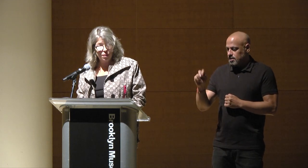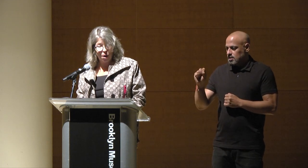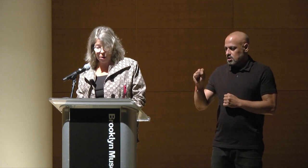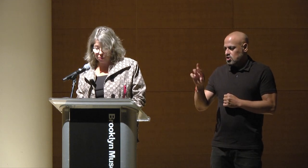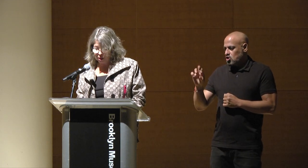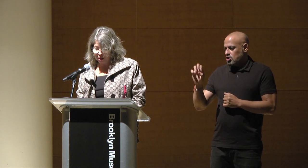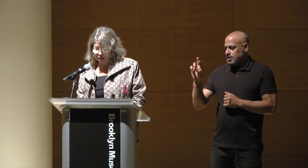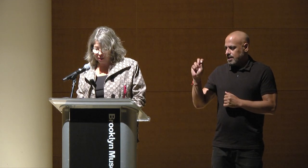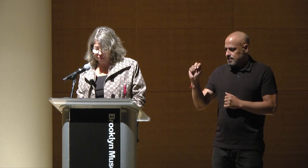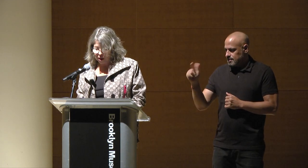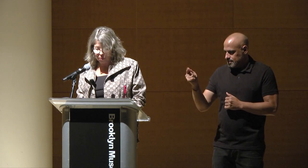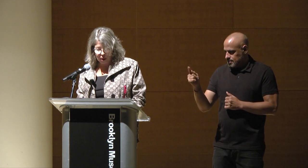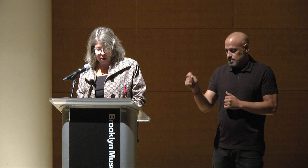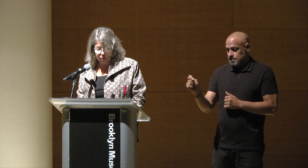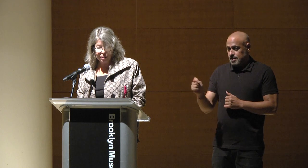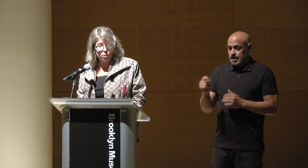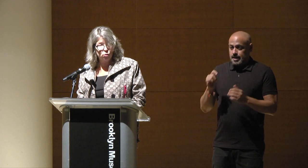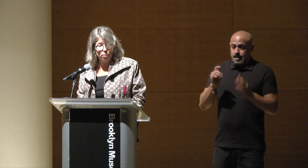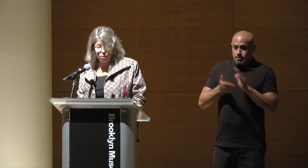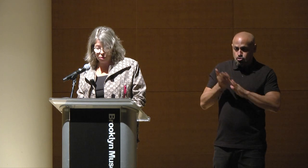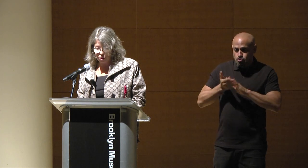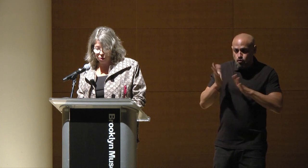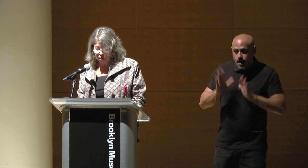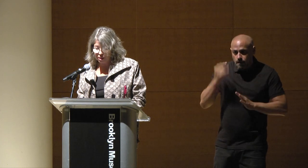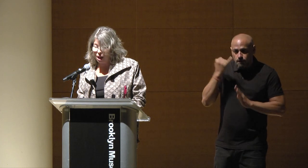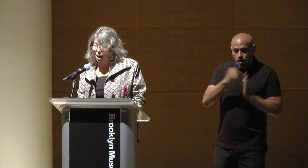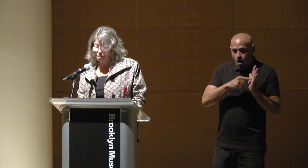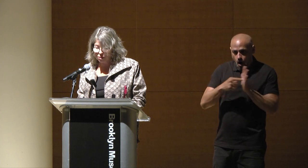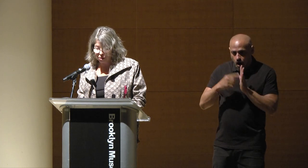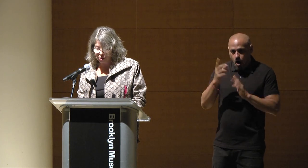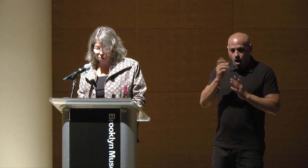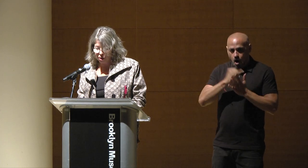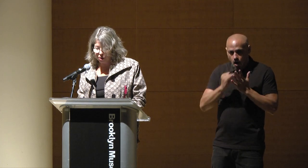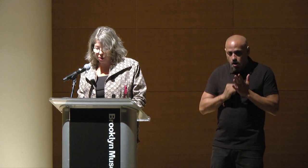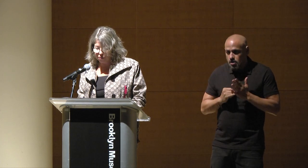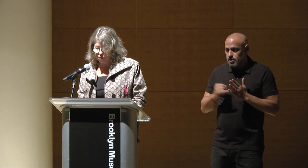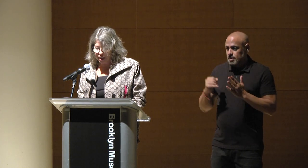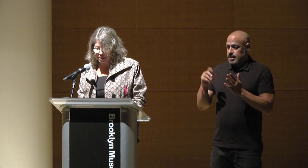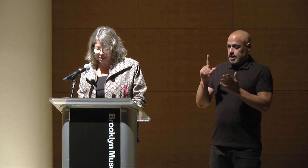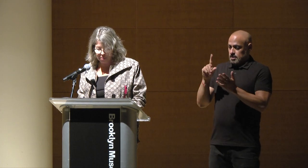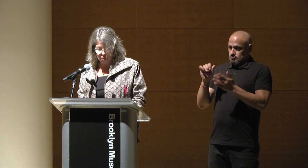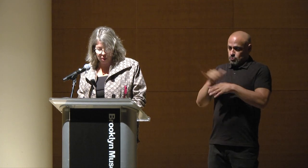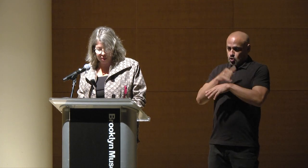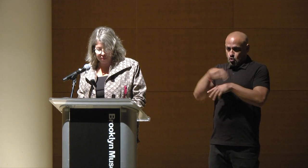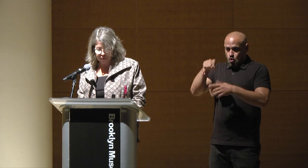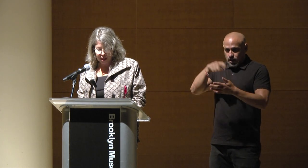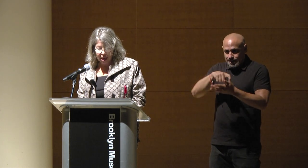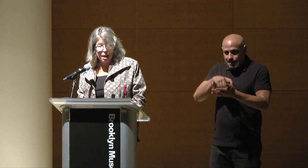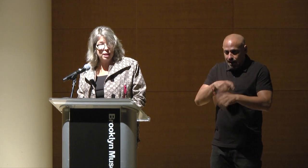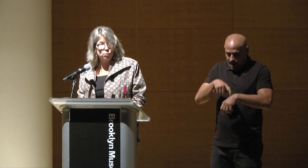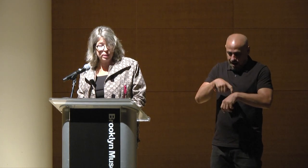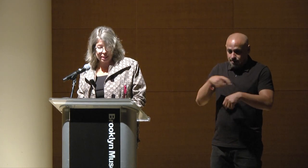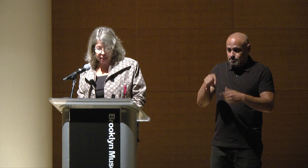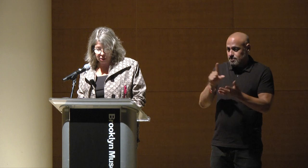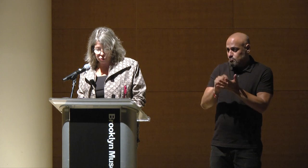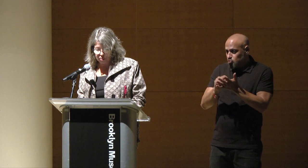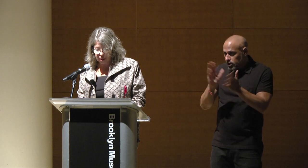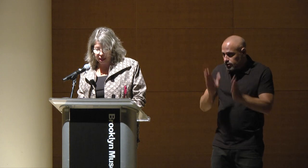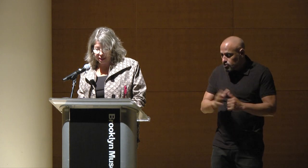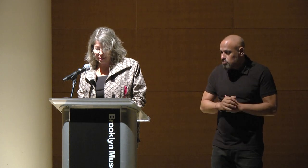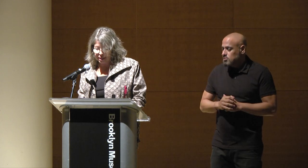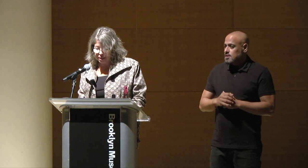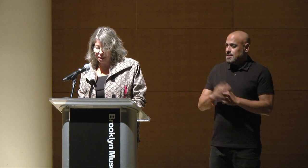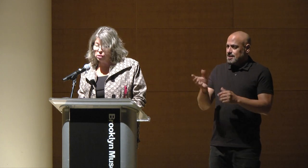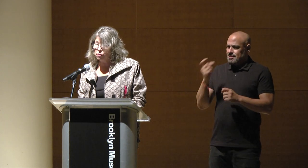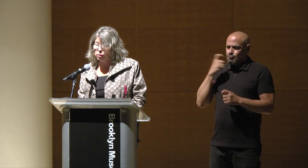curator, art critic, a writer who has contributed to the New York Times, the New Yorker, Vice, and more. He has recently